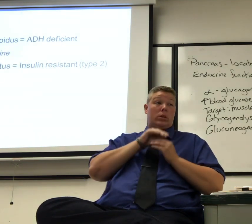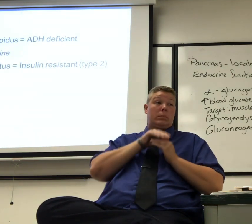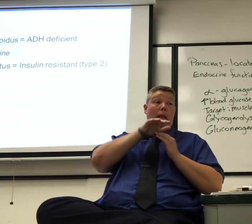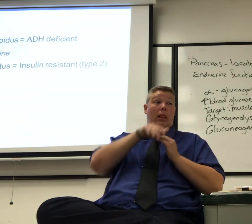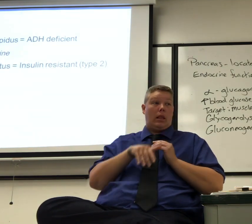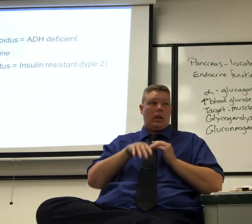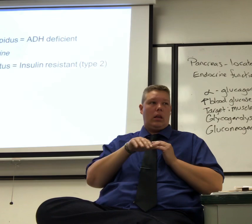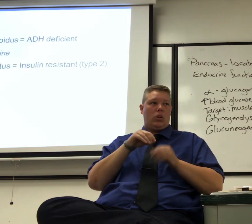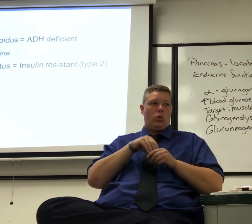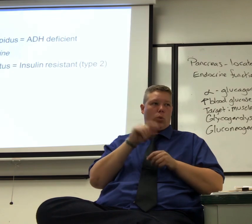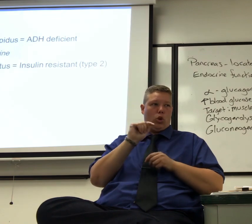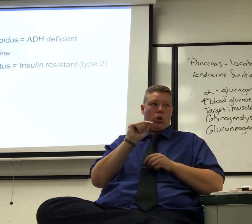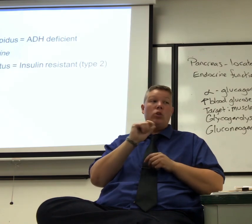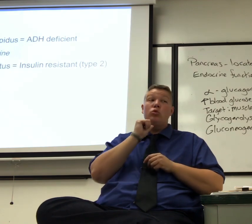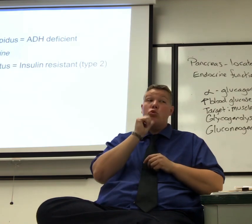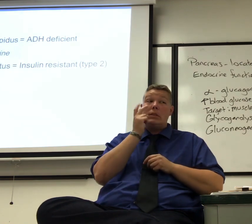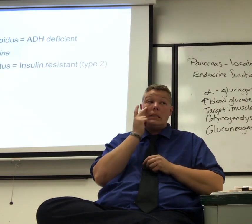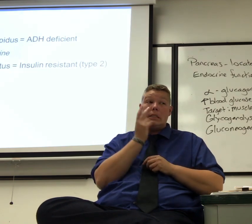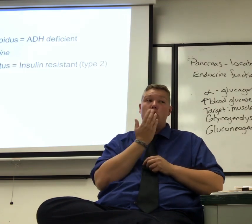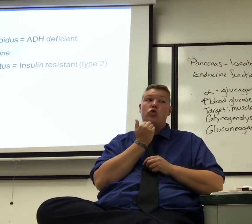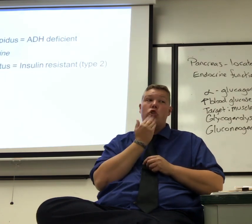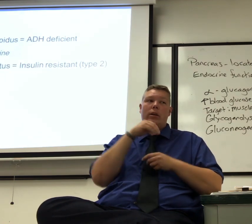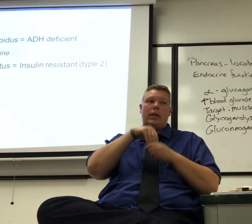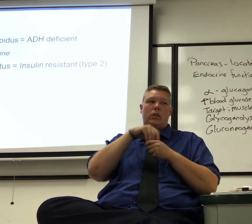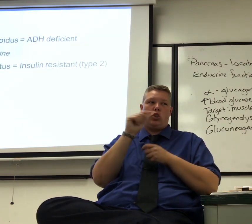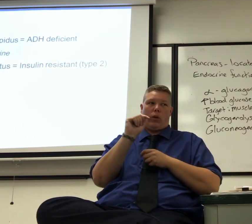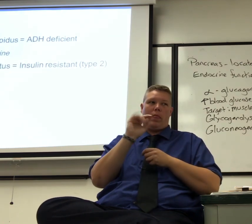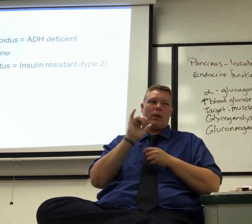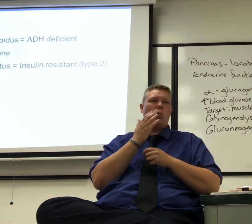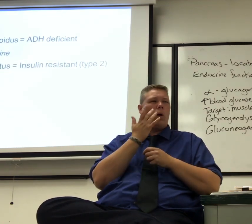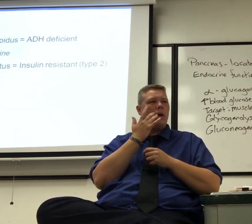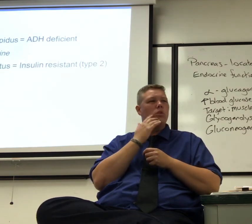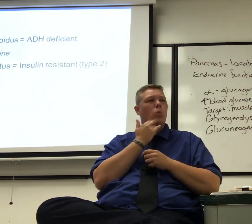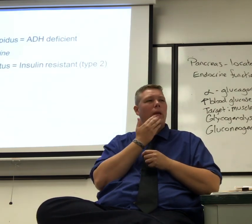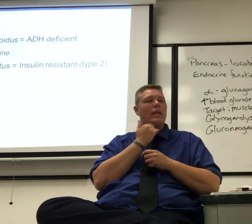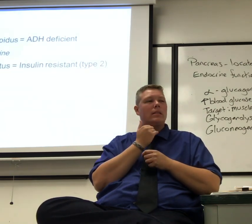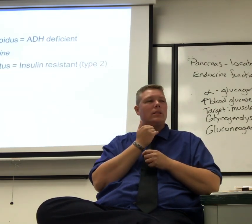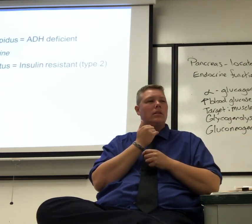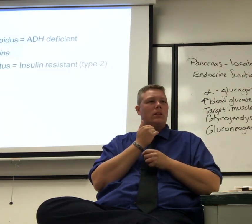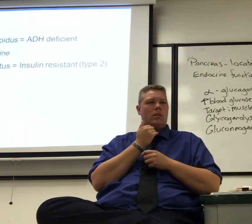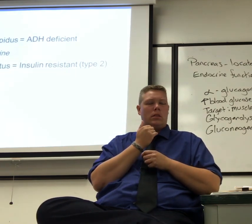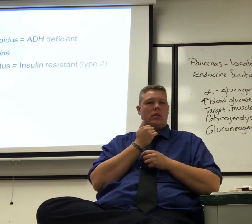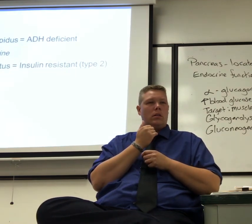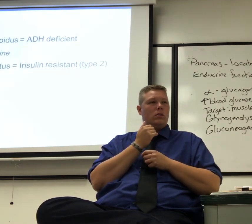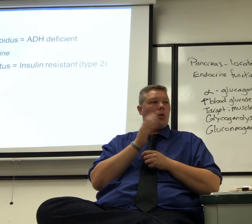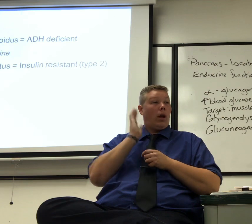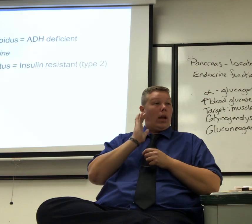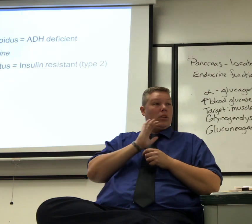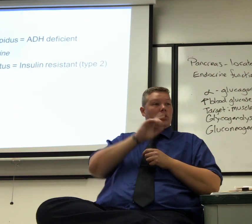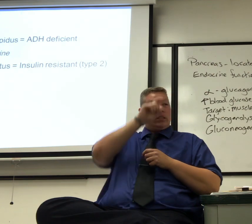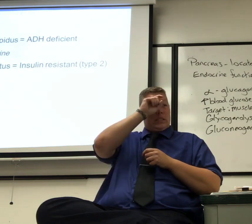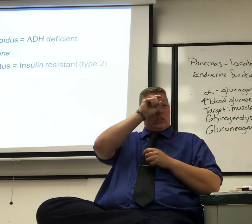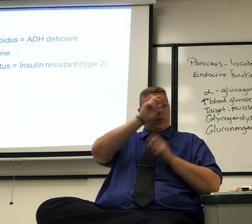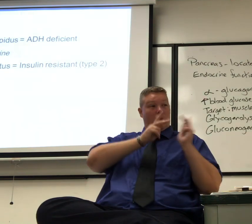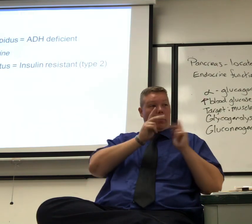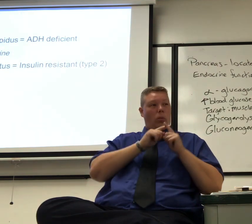down, it might spill into the urine. You shouldn't see sugar in the urine. So that's why